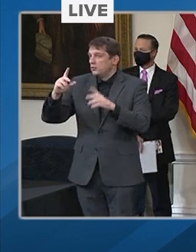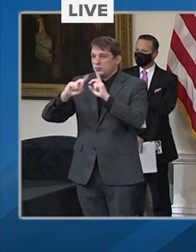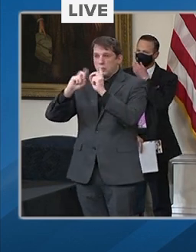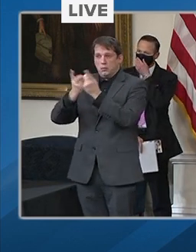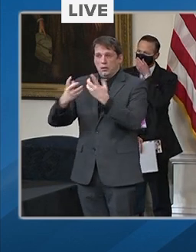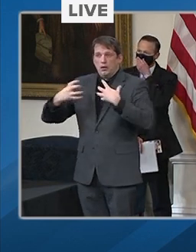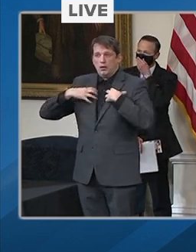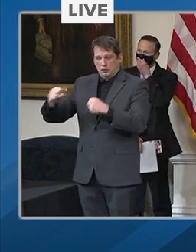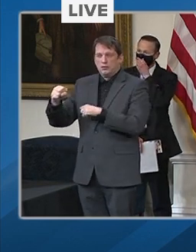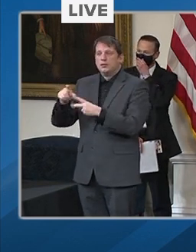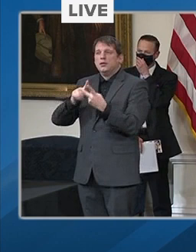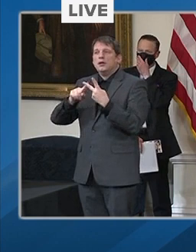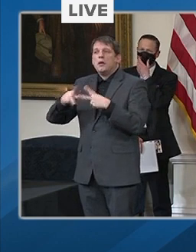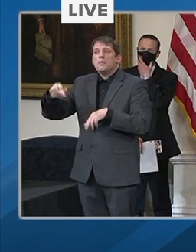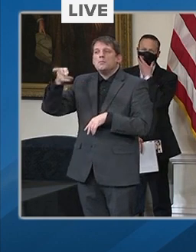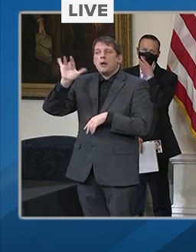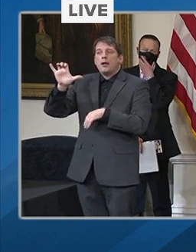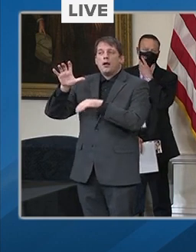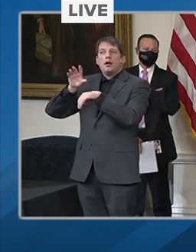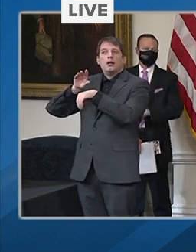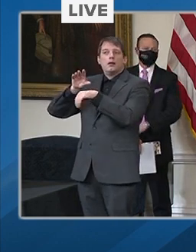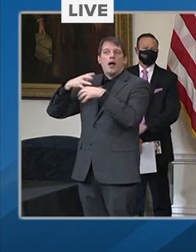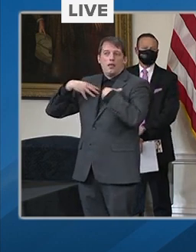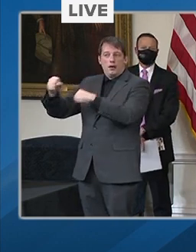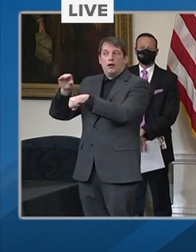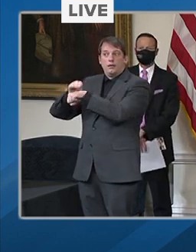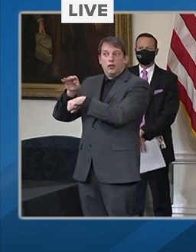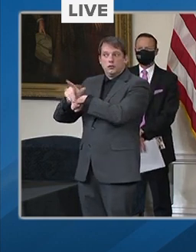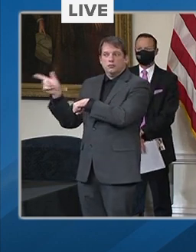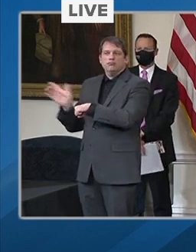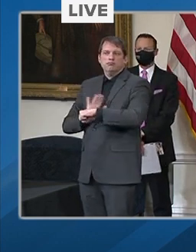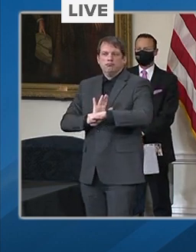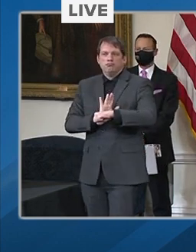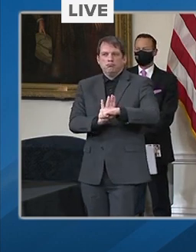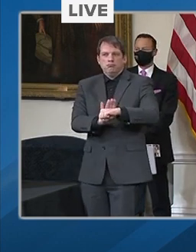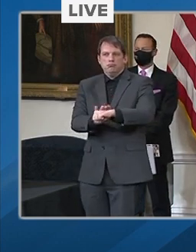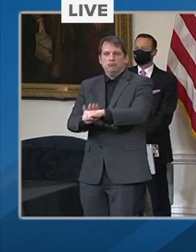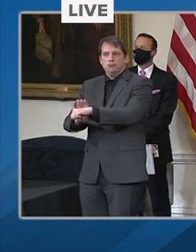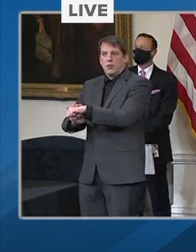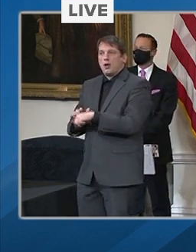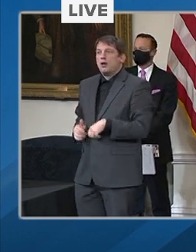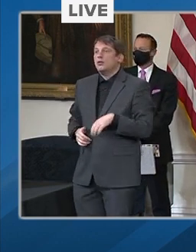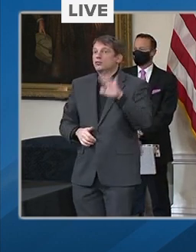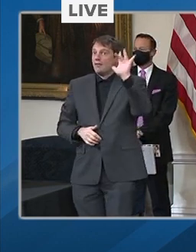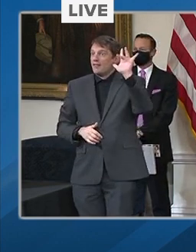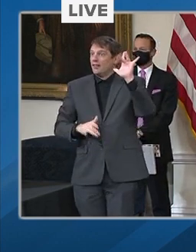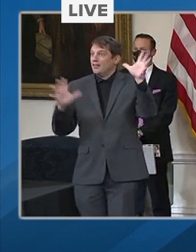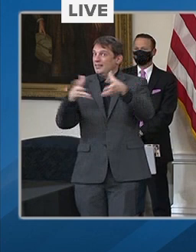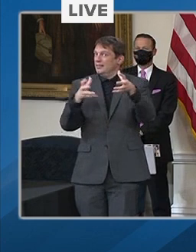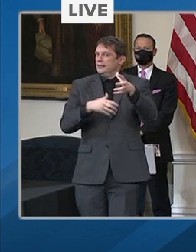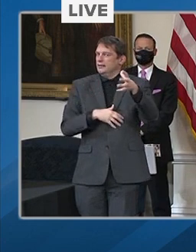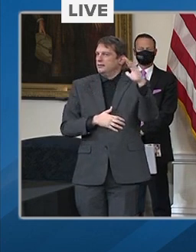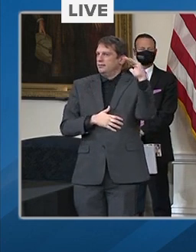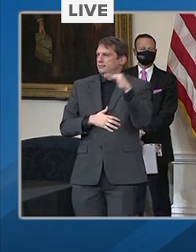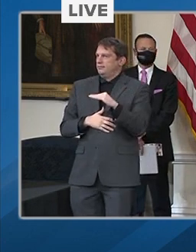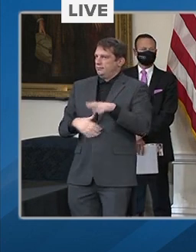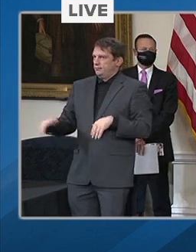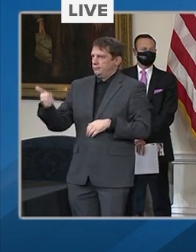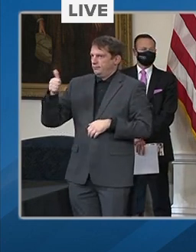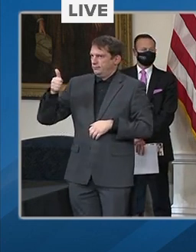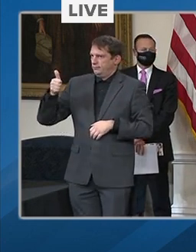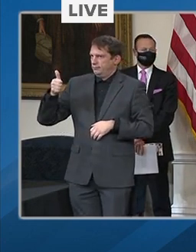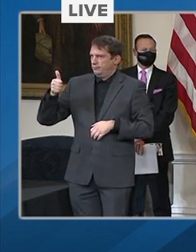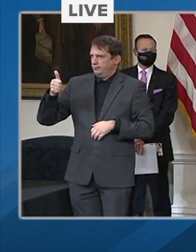advisory which lowers the gathering limit from 25 to 10. They are also